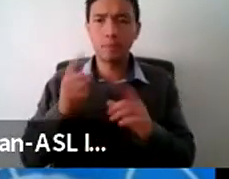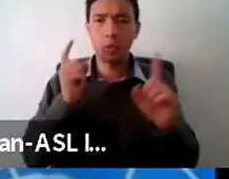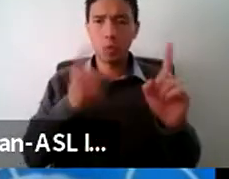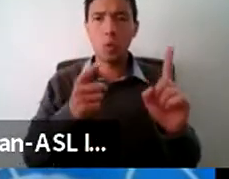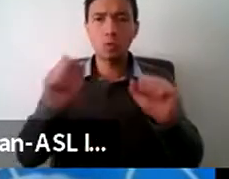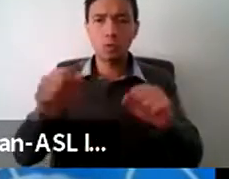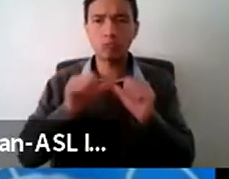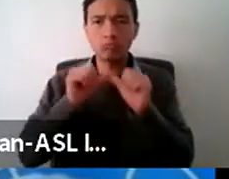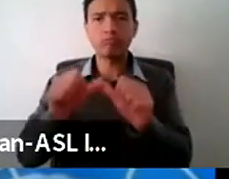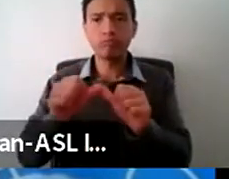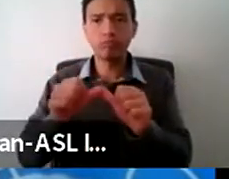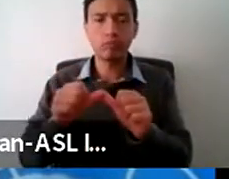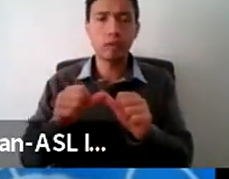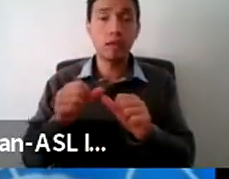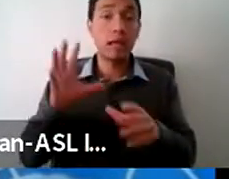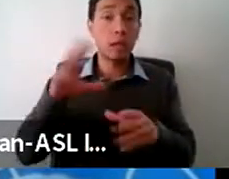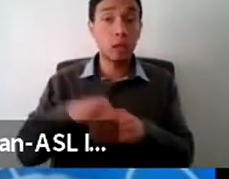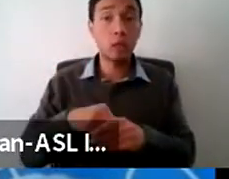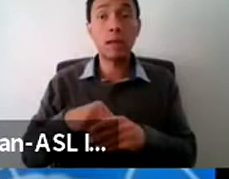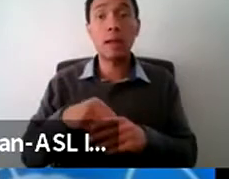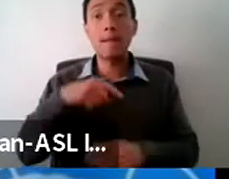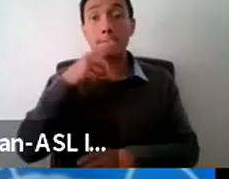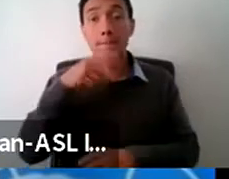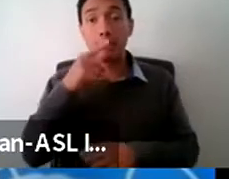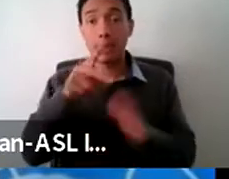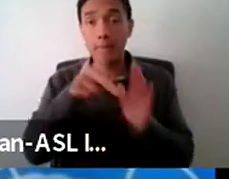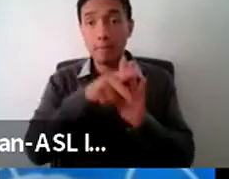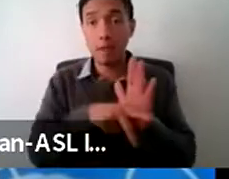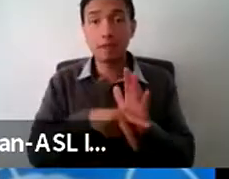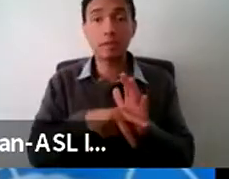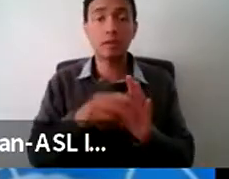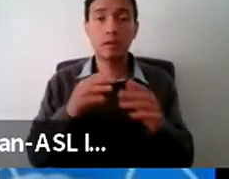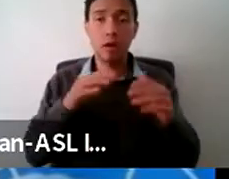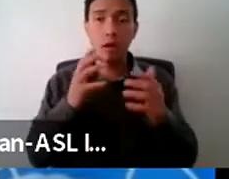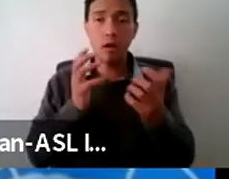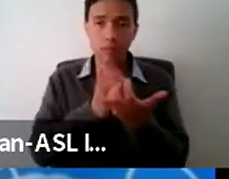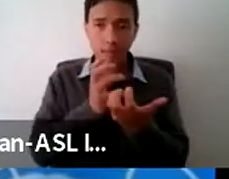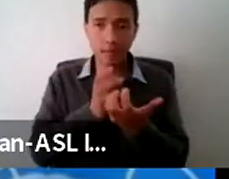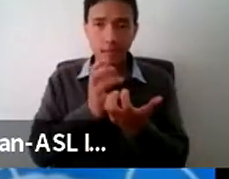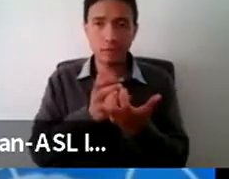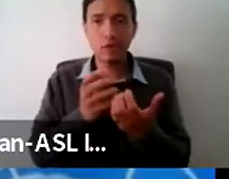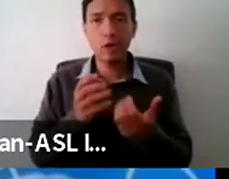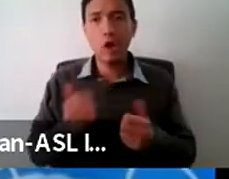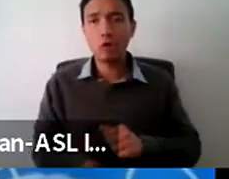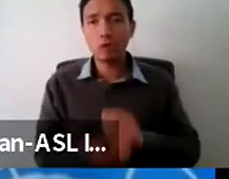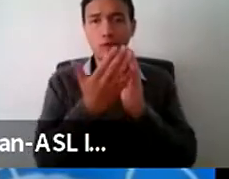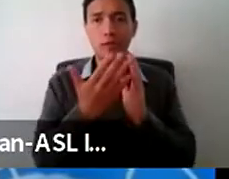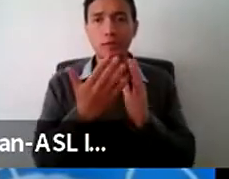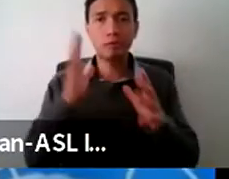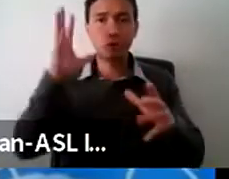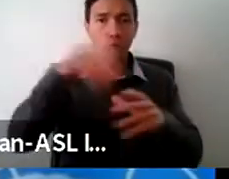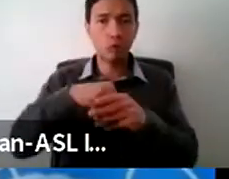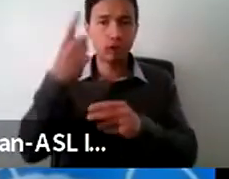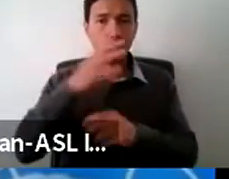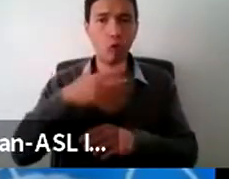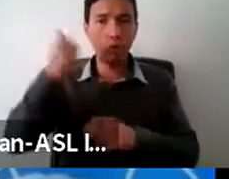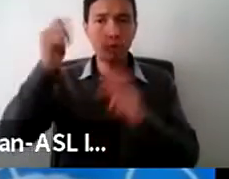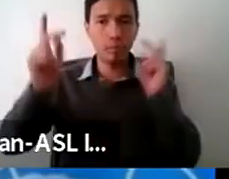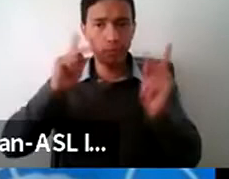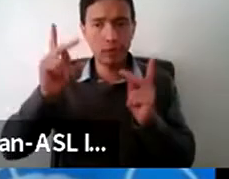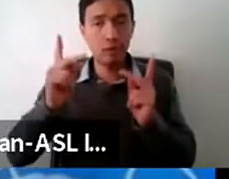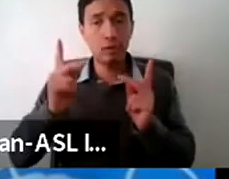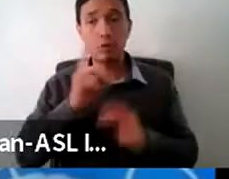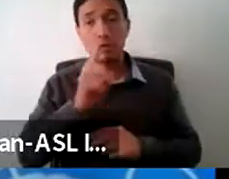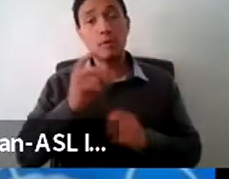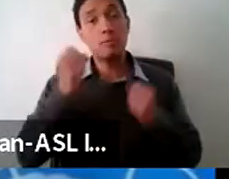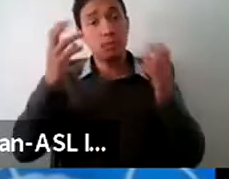policy recommendations to address the digital inclusion of older persons. There are many benefits for older populations